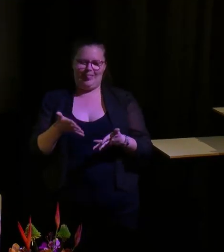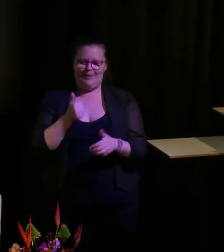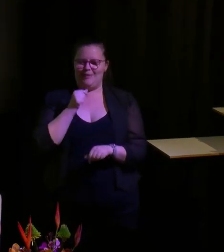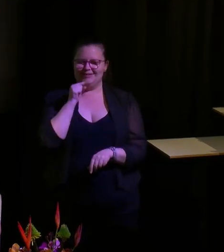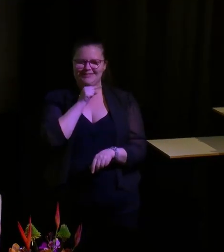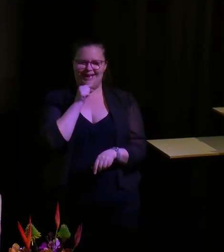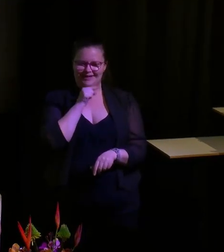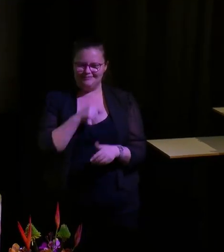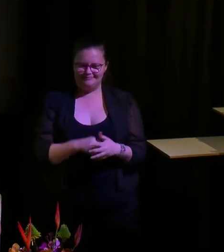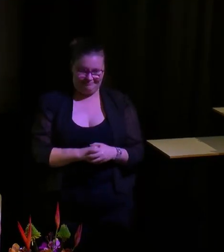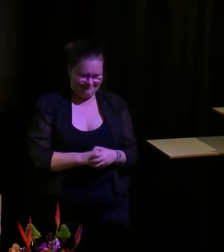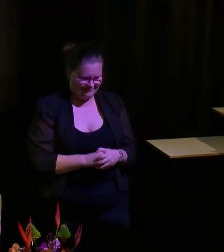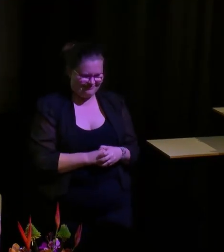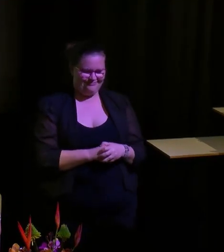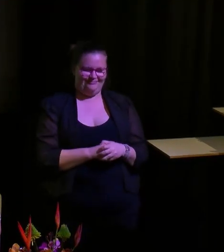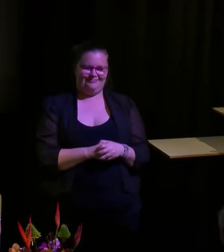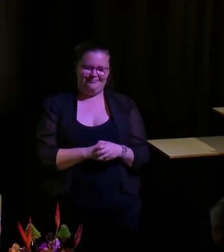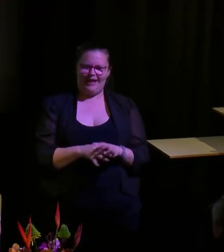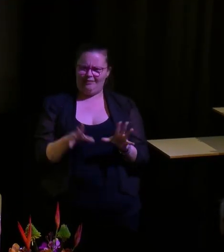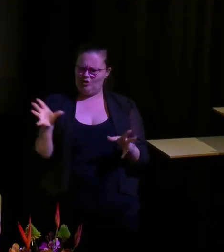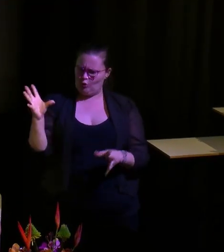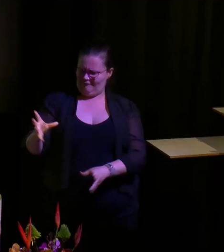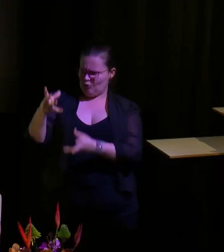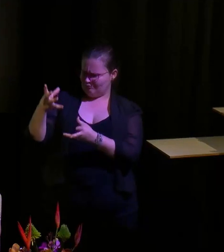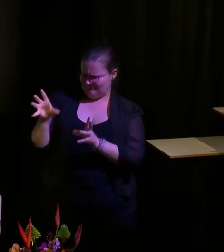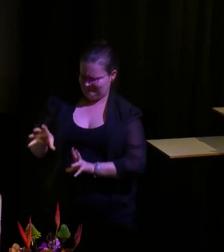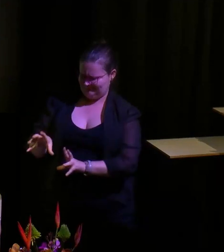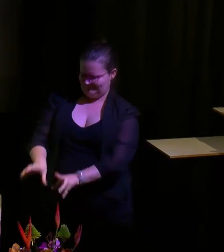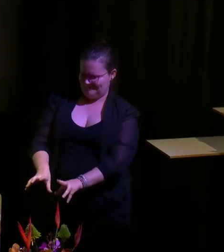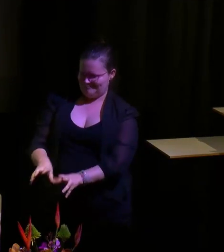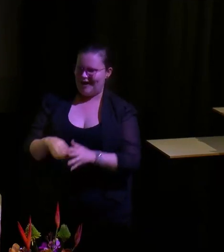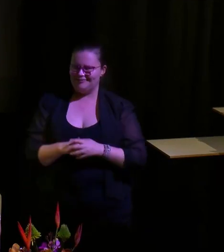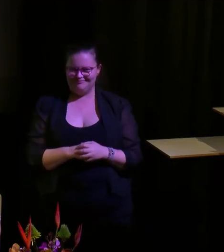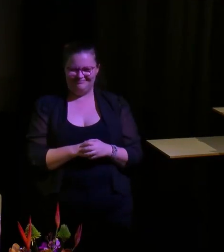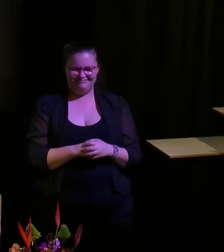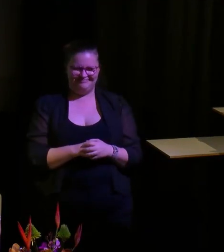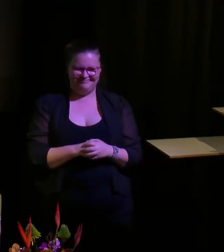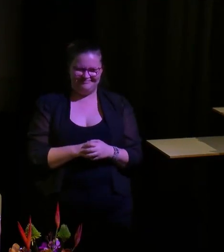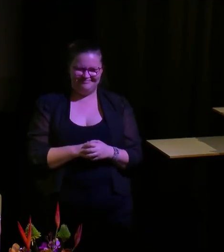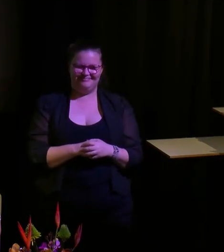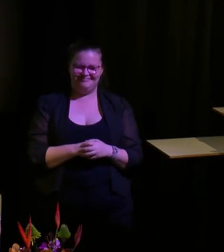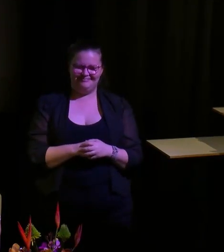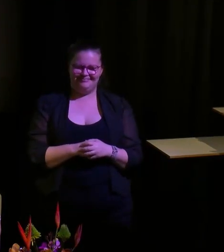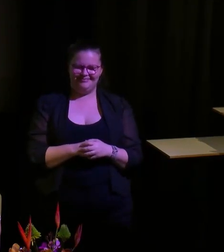this. But he just picked it up, looked at it, and put it straight back where it was. And so it was just